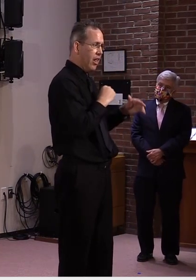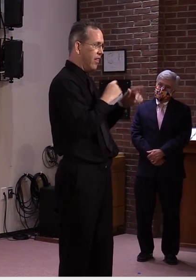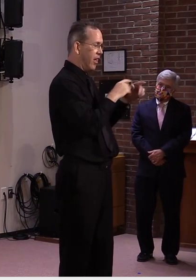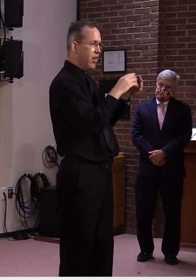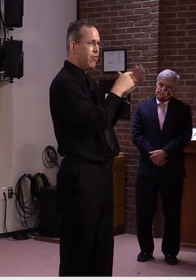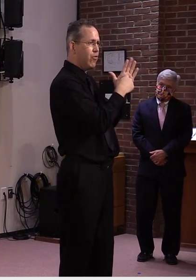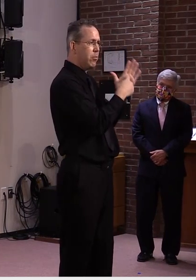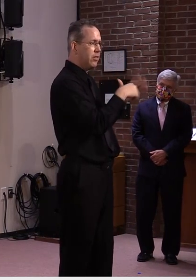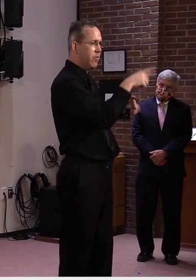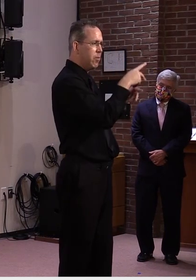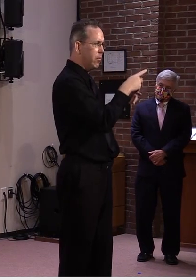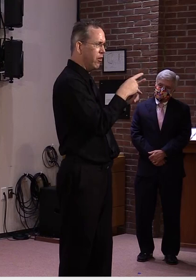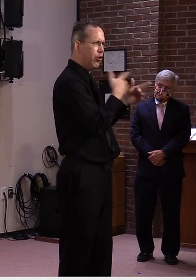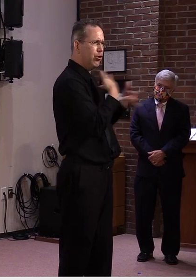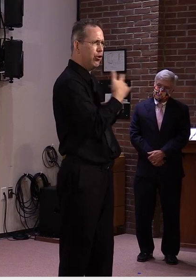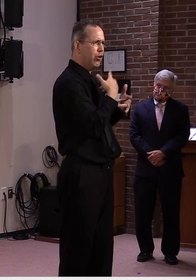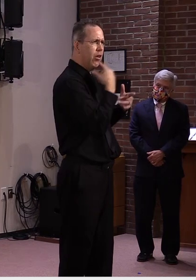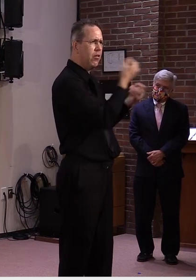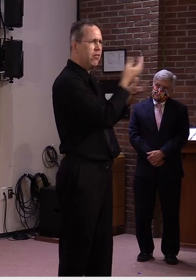our attention so we could work them out.